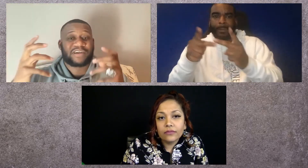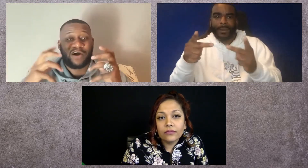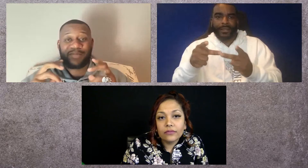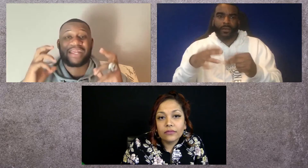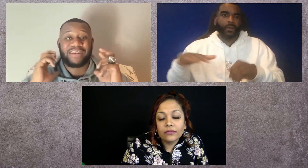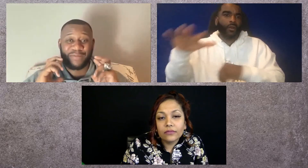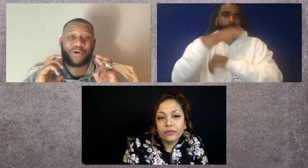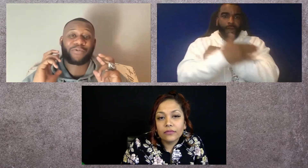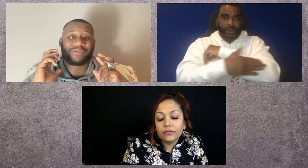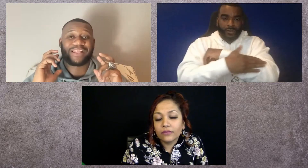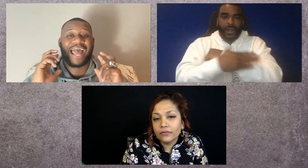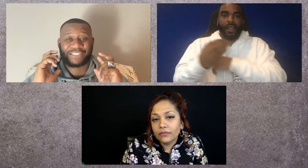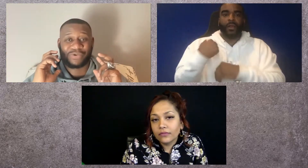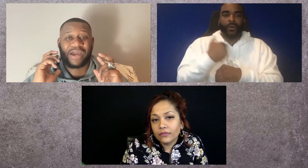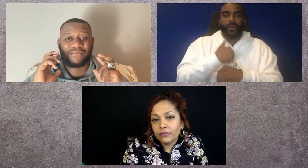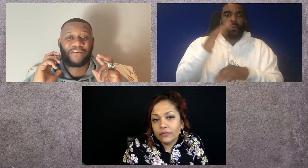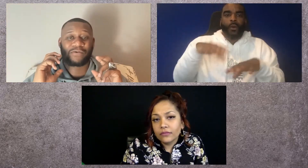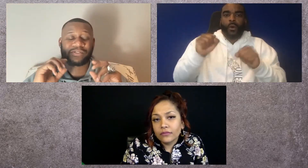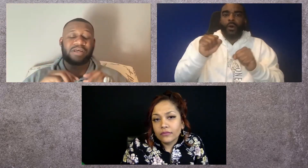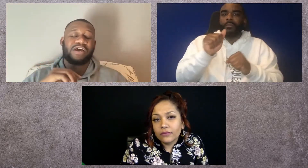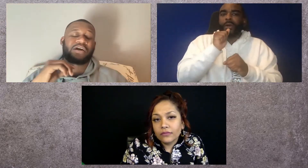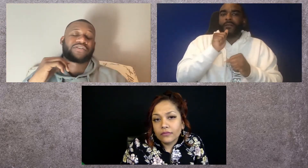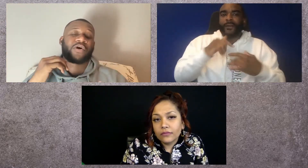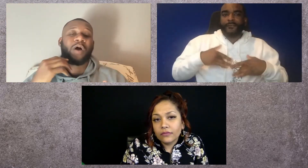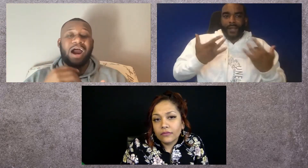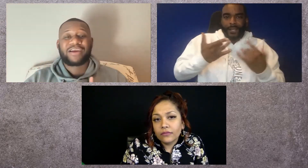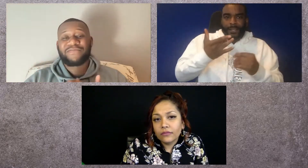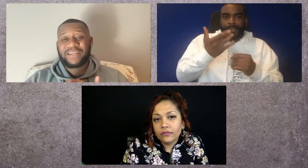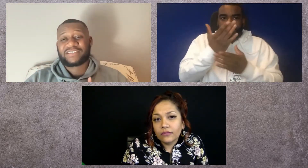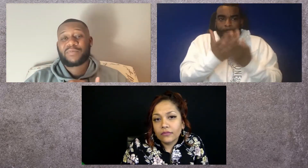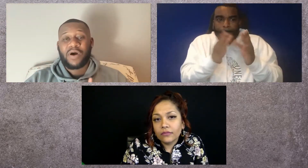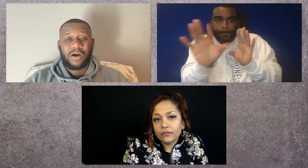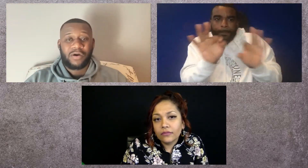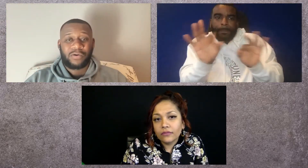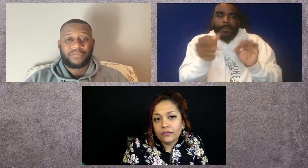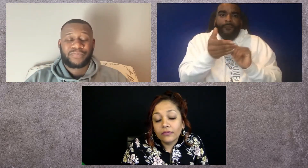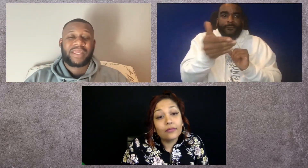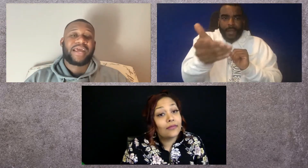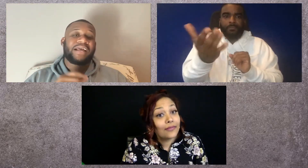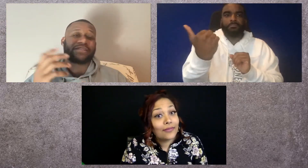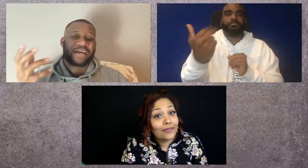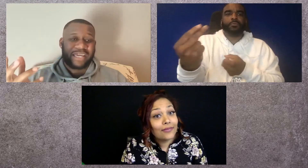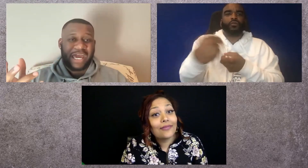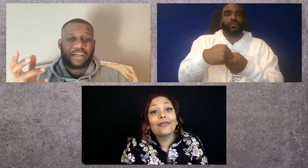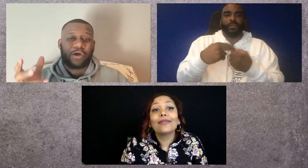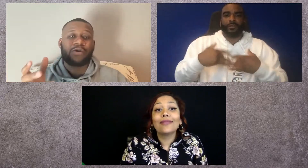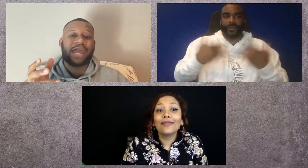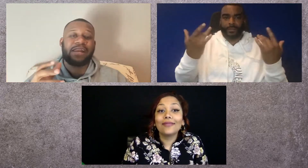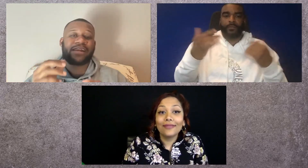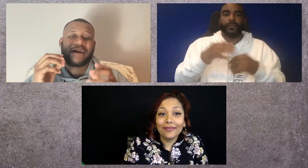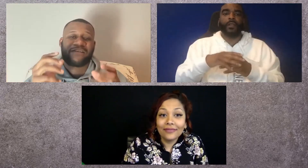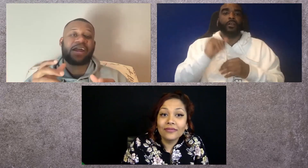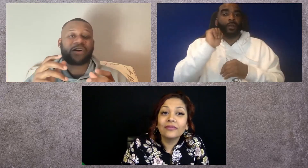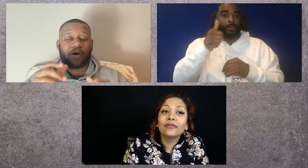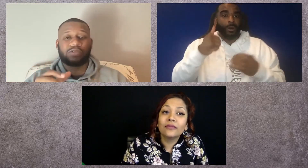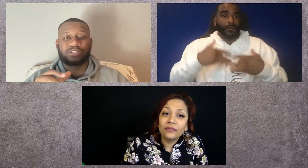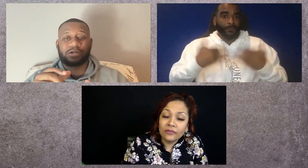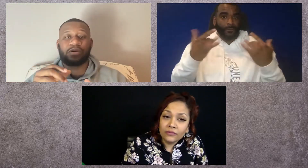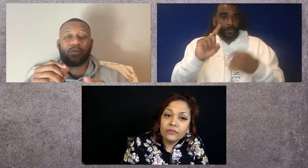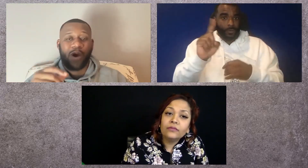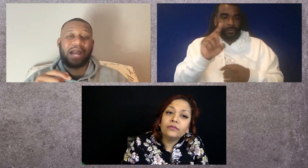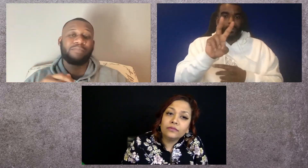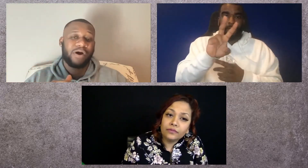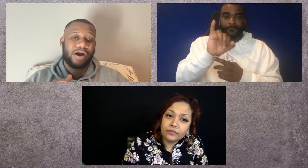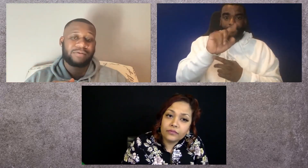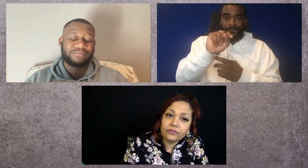folks to come and demo the actual headphones. So our event tomorrow is again located at